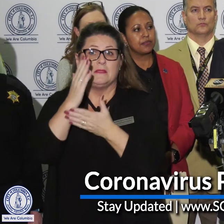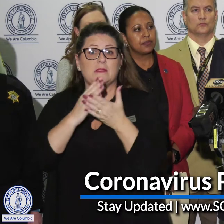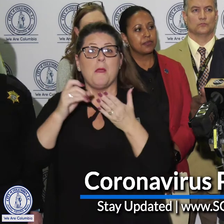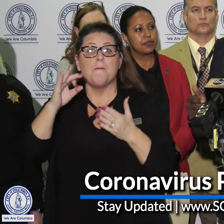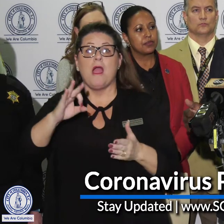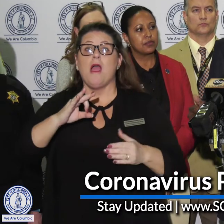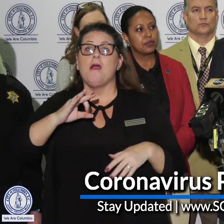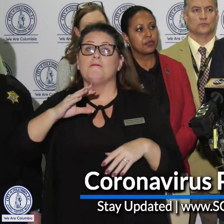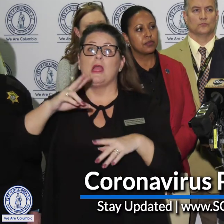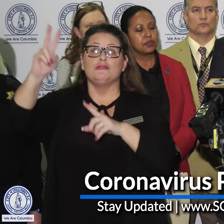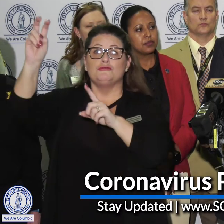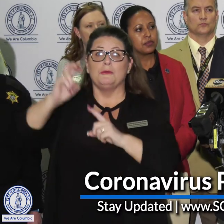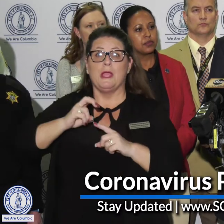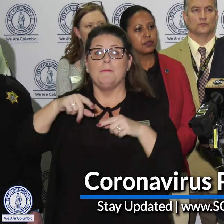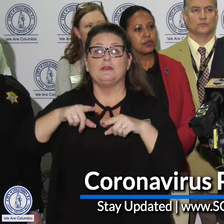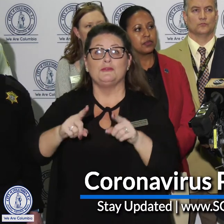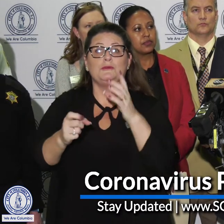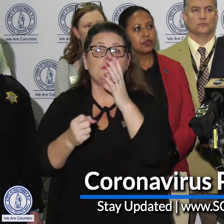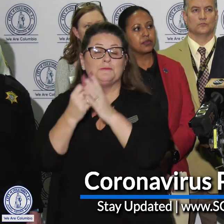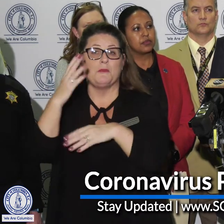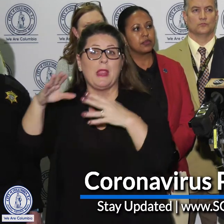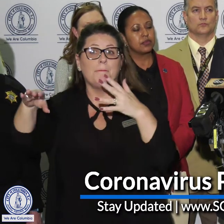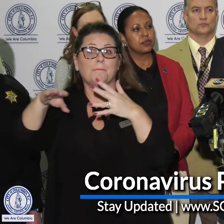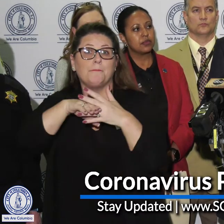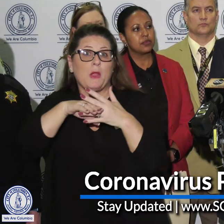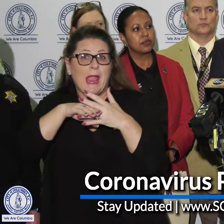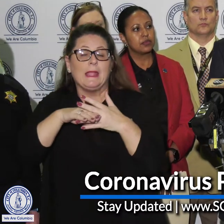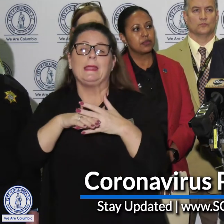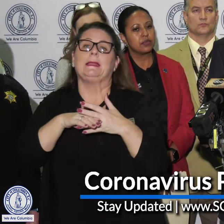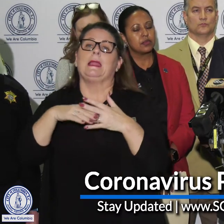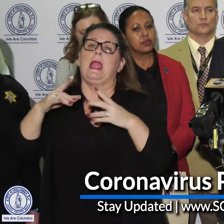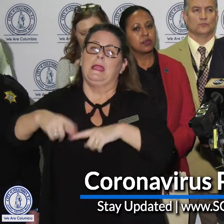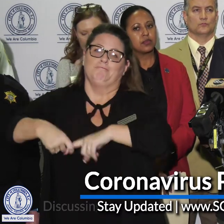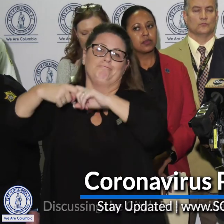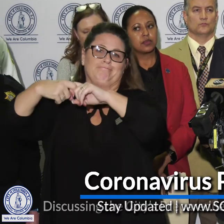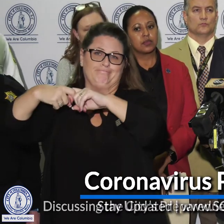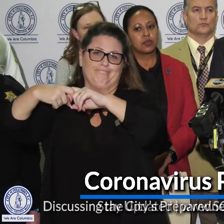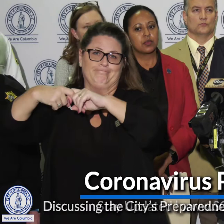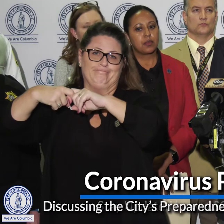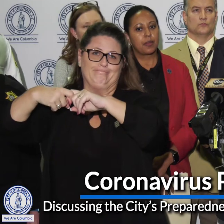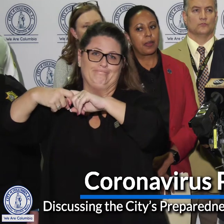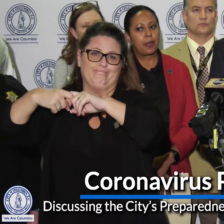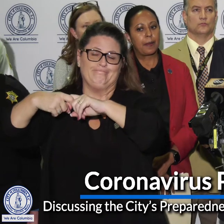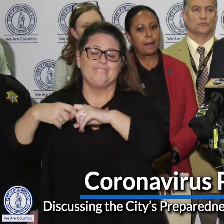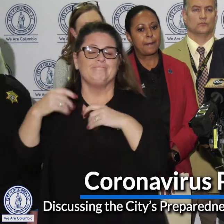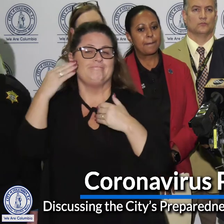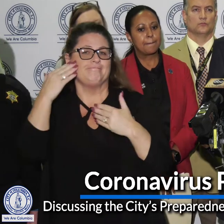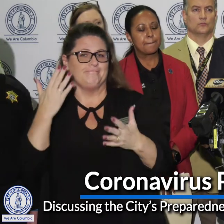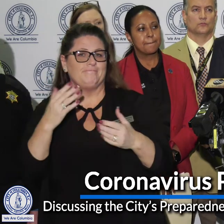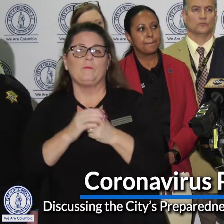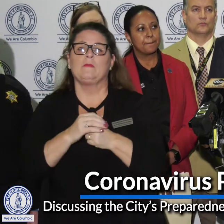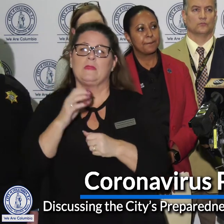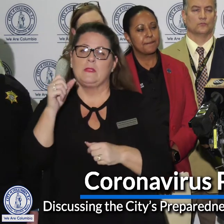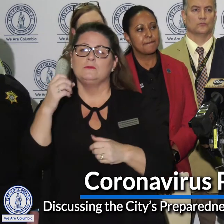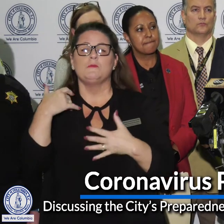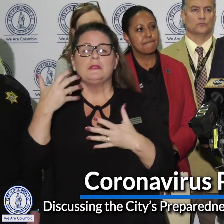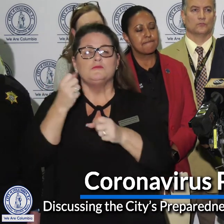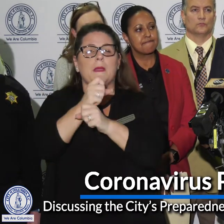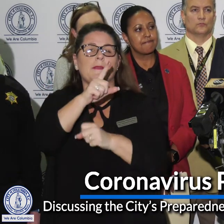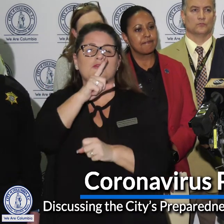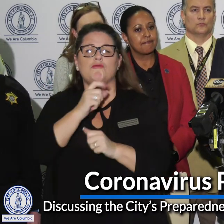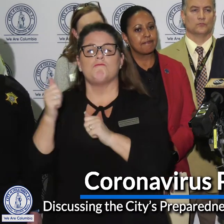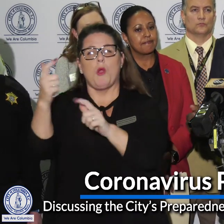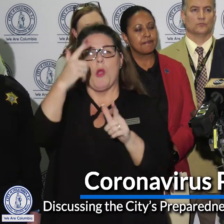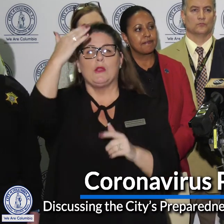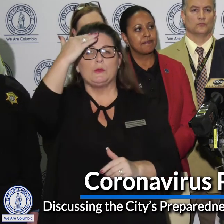that may have occurred during spring break and the like may not happen. But again, we're keeping all of our folks